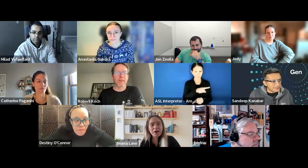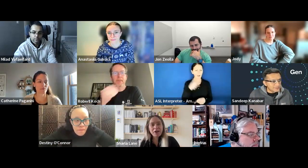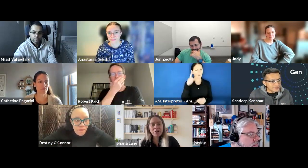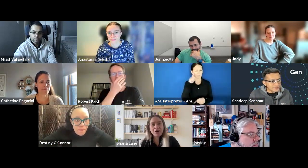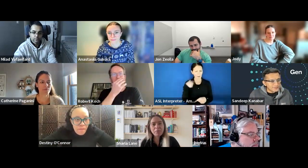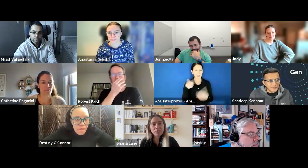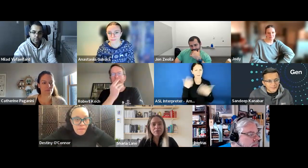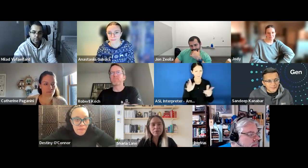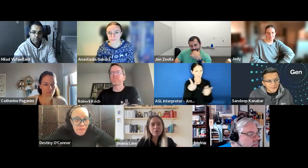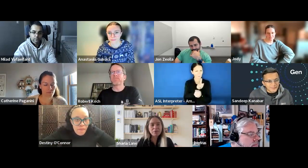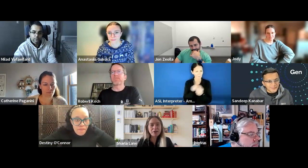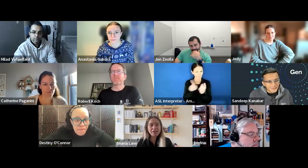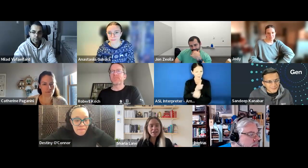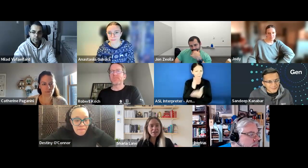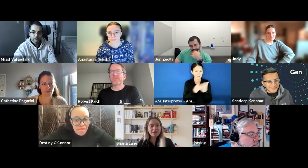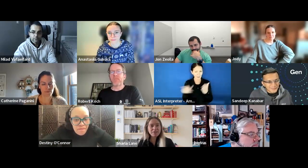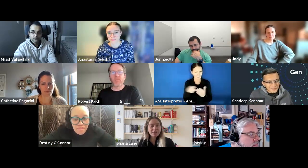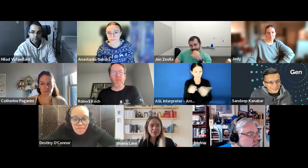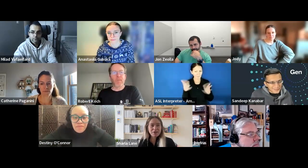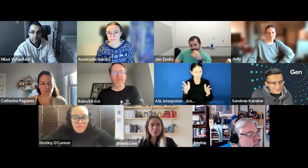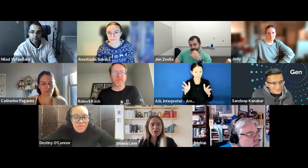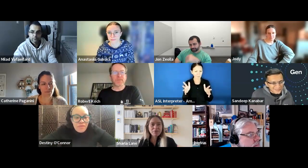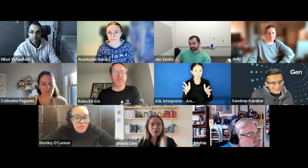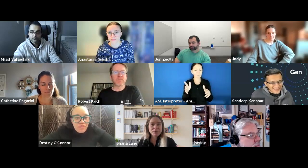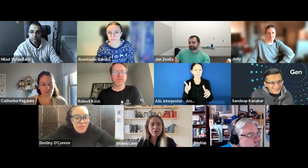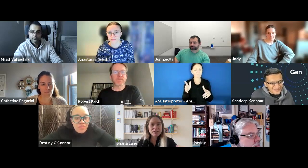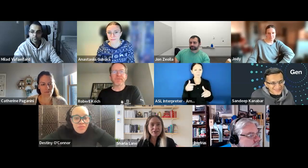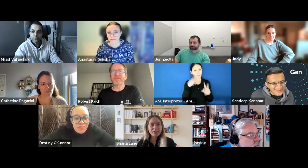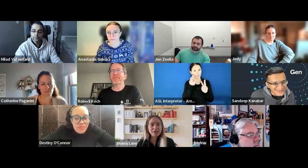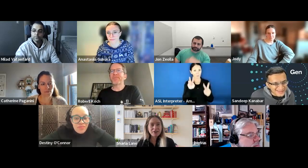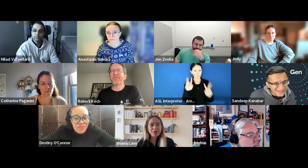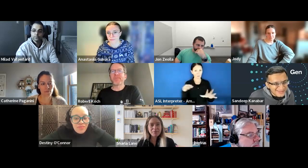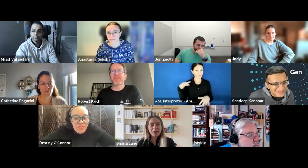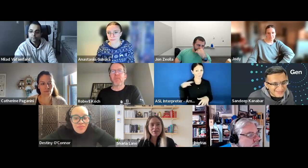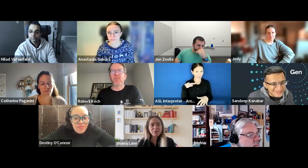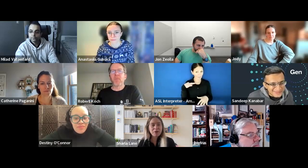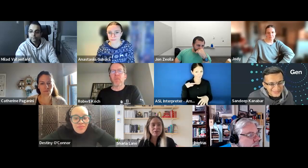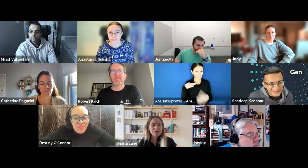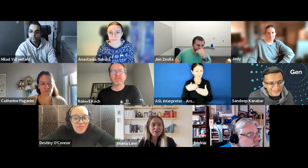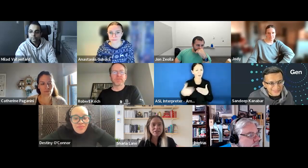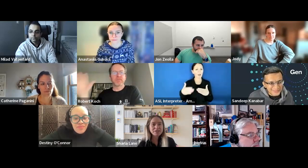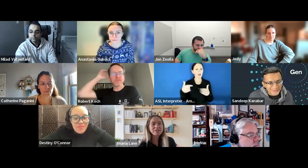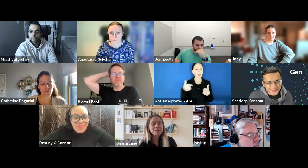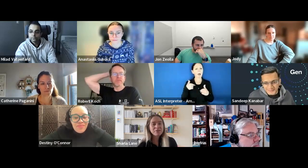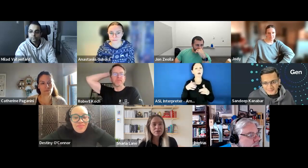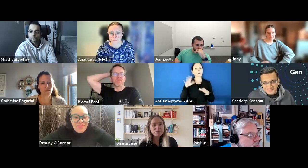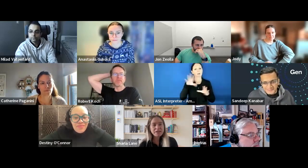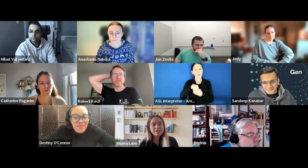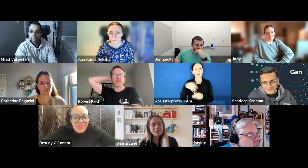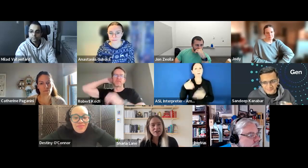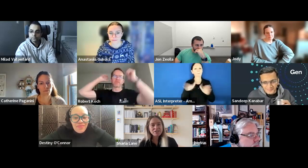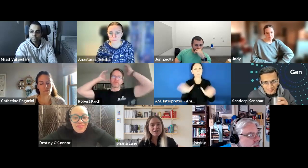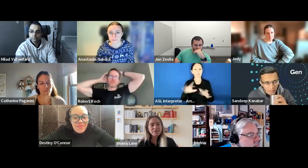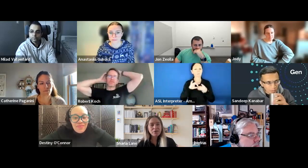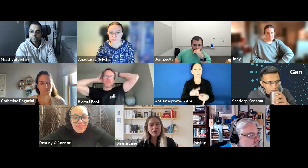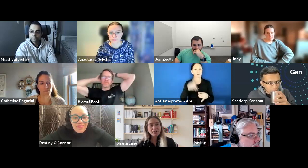I've met a couple of you already and am looking forward to volunteering. I do public relations for